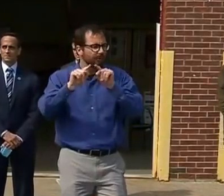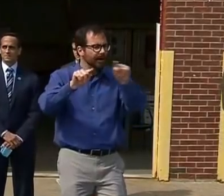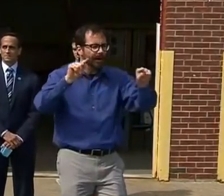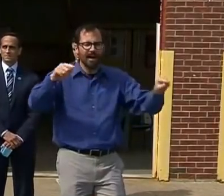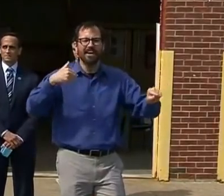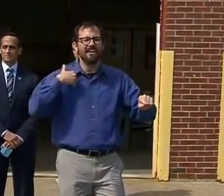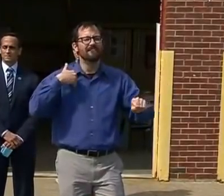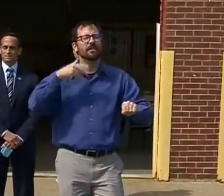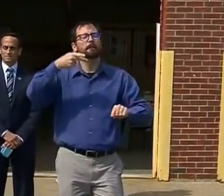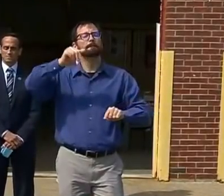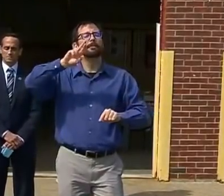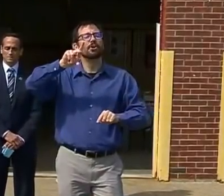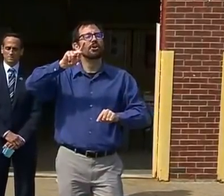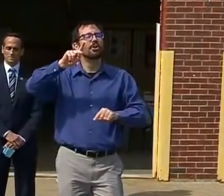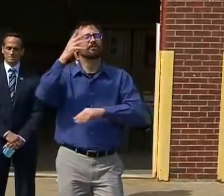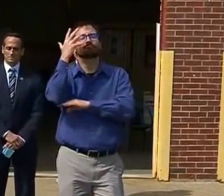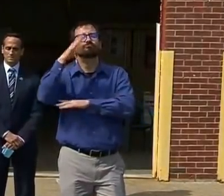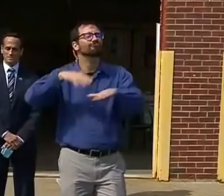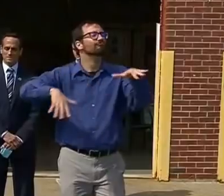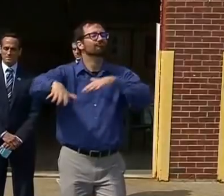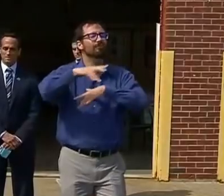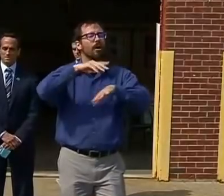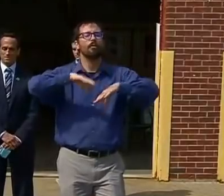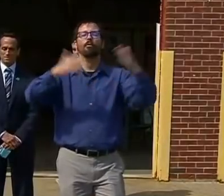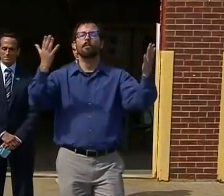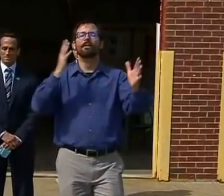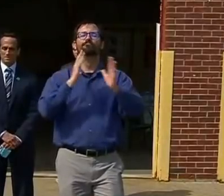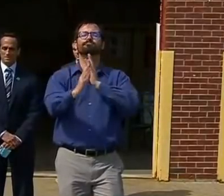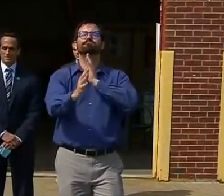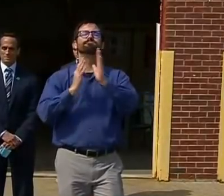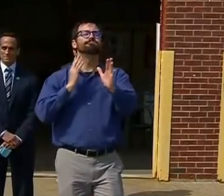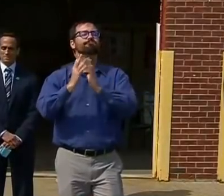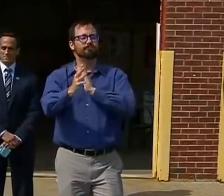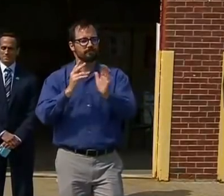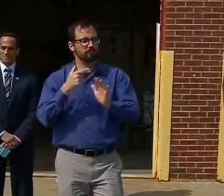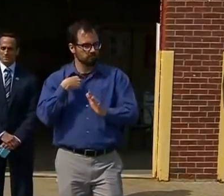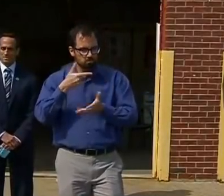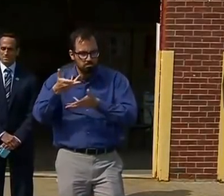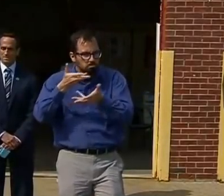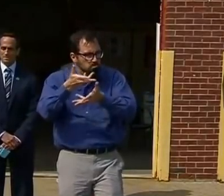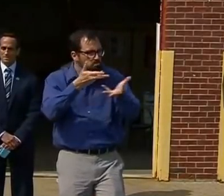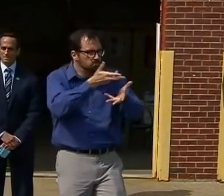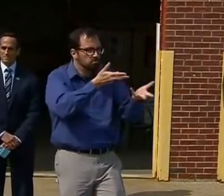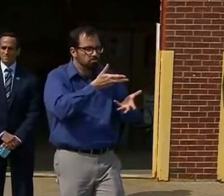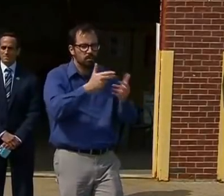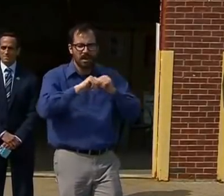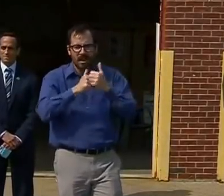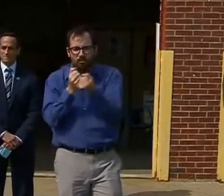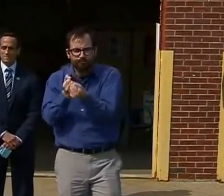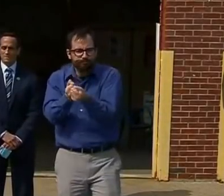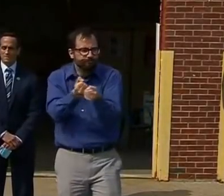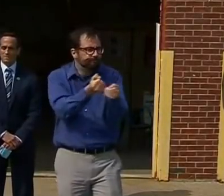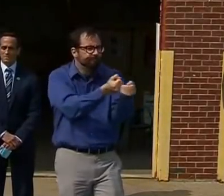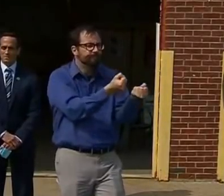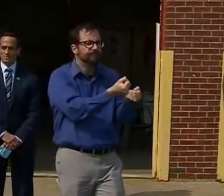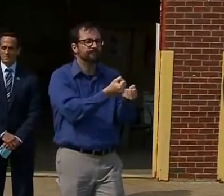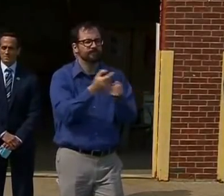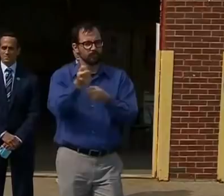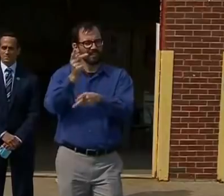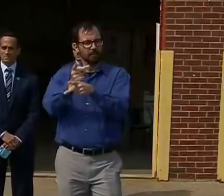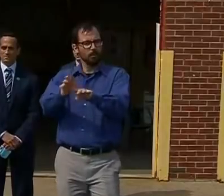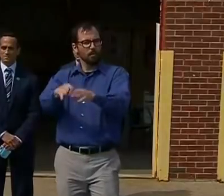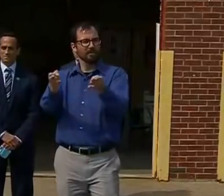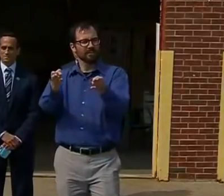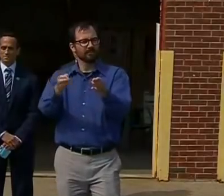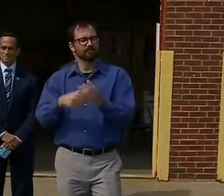all along, and it's been one that the mayor and his colleagues in municipal government have shared time and time again, and that the lieutenant governor and I have